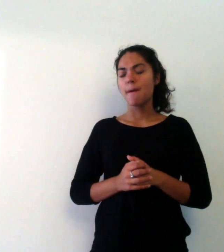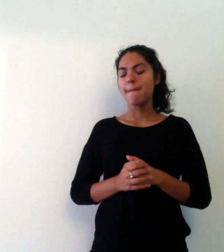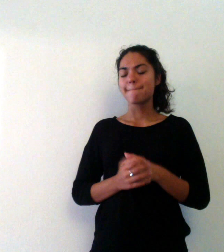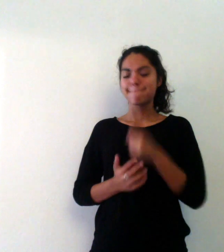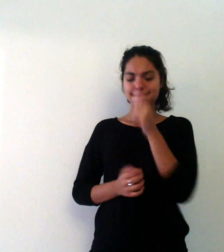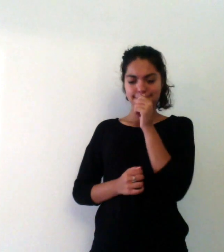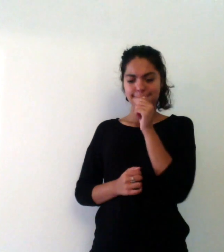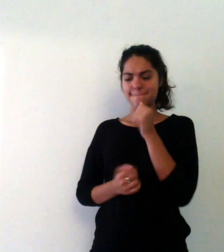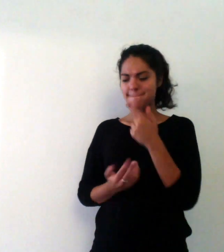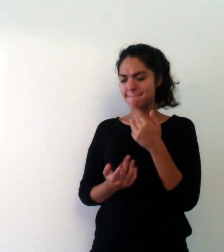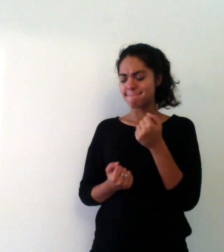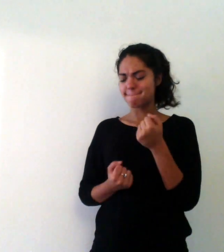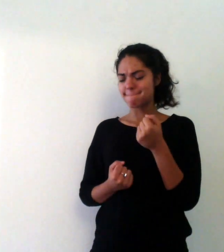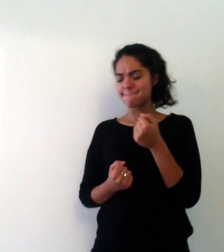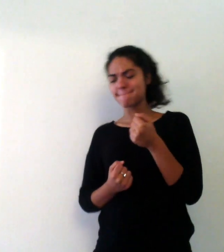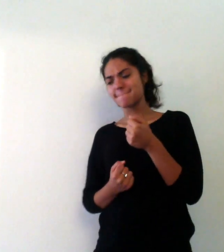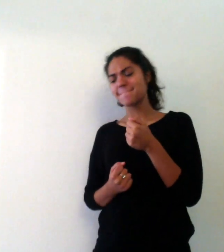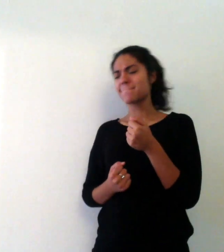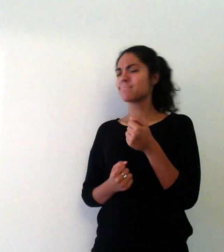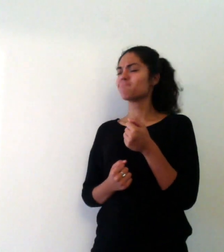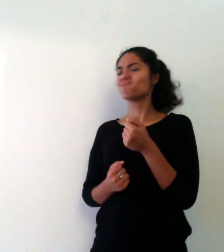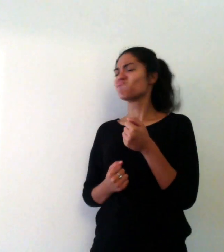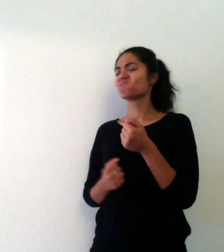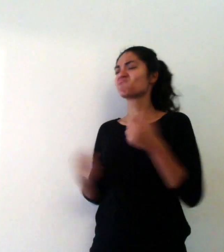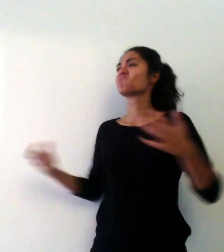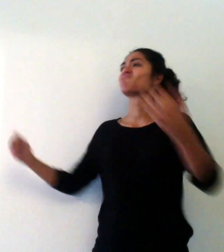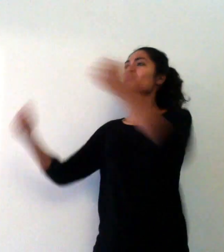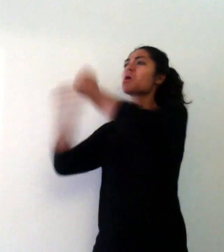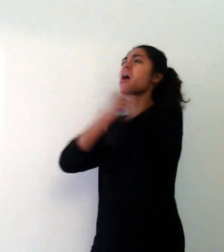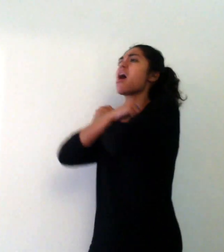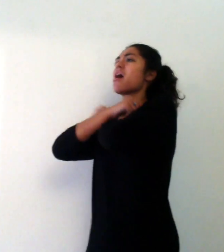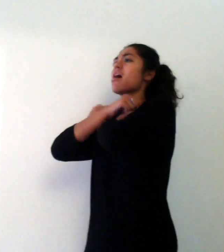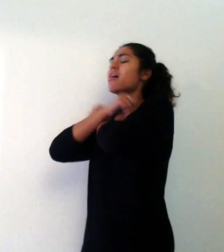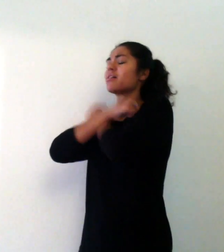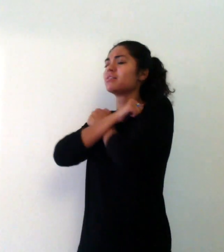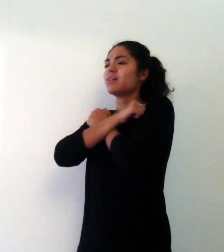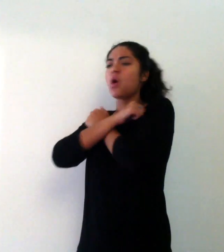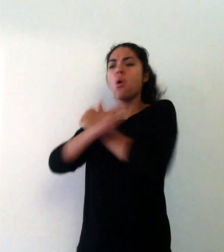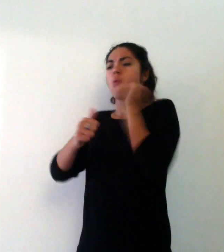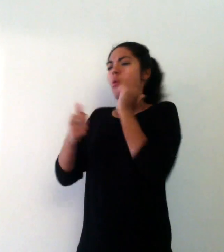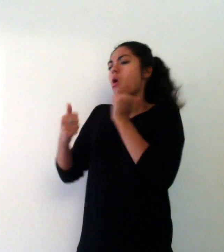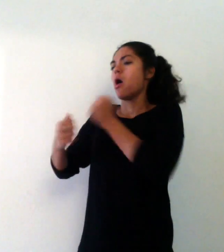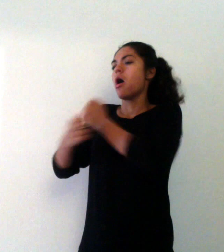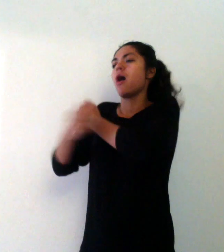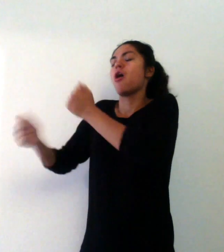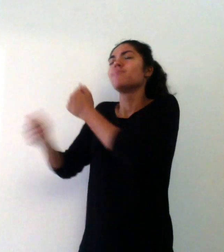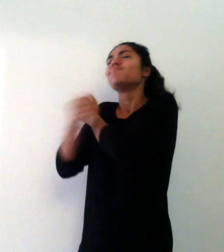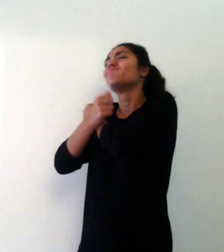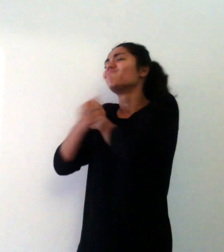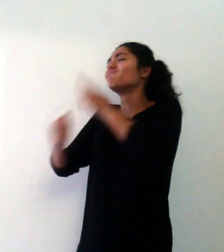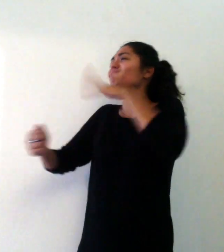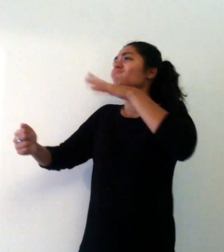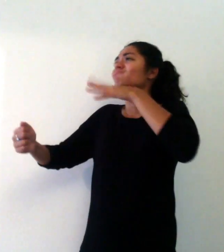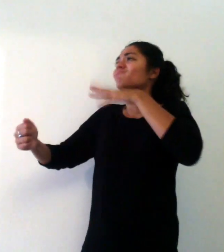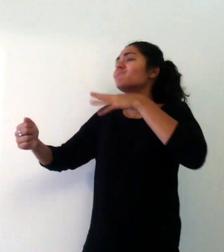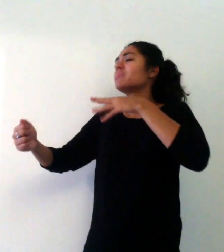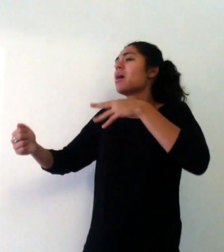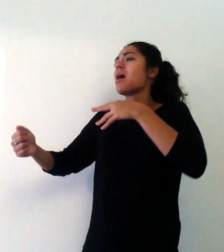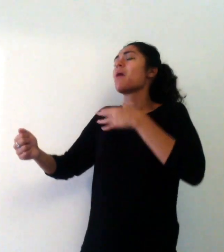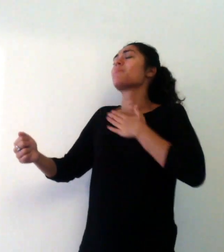quiver. She just wrapped her arms around me and wouldn't let me go, and she said, "Son, yes,